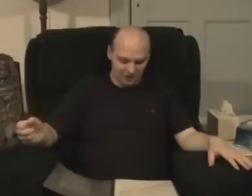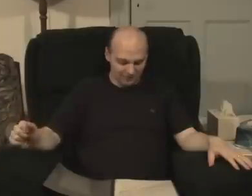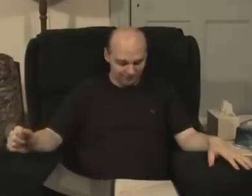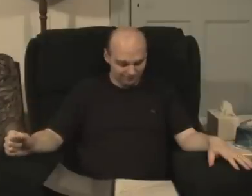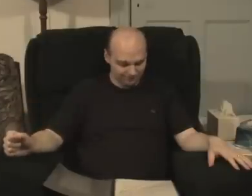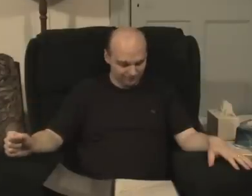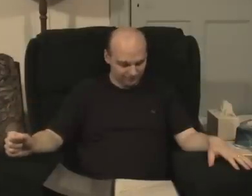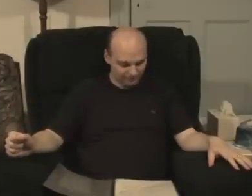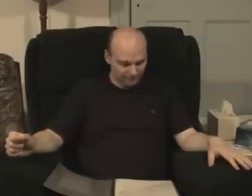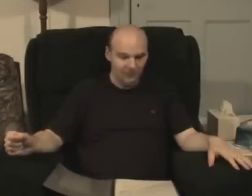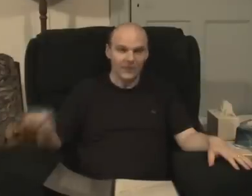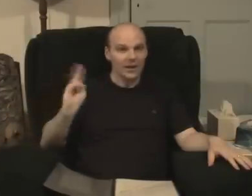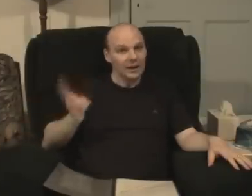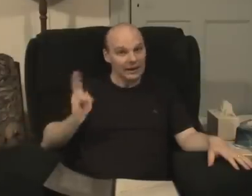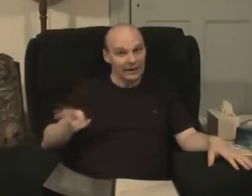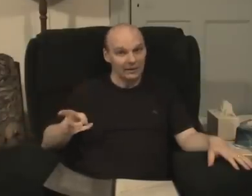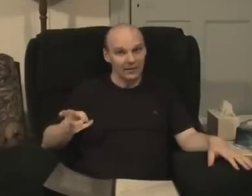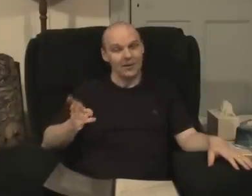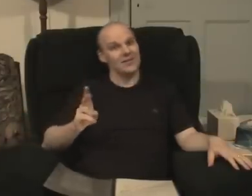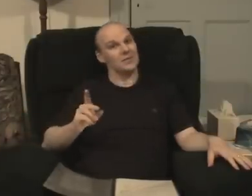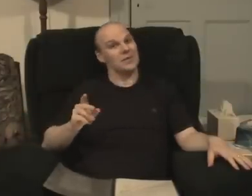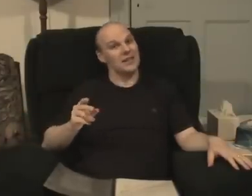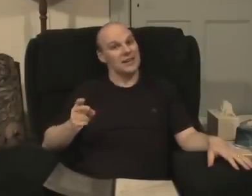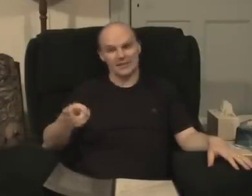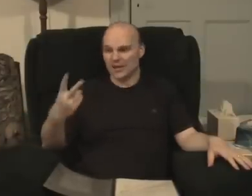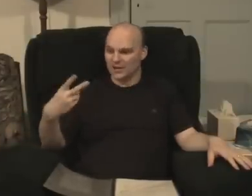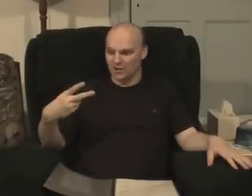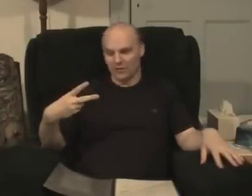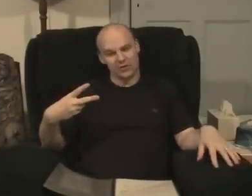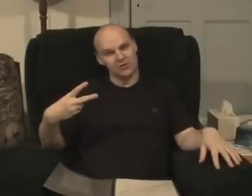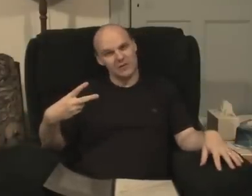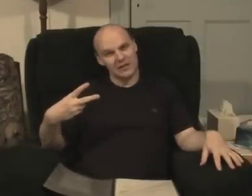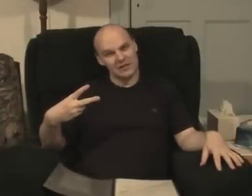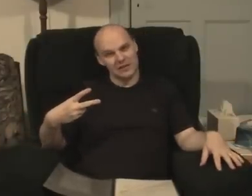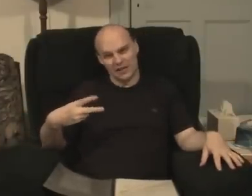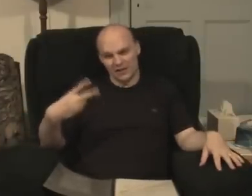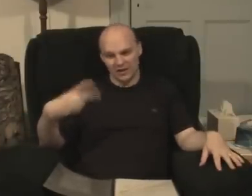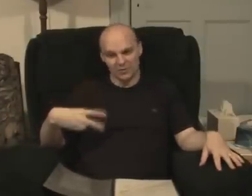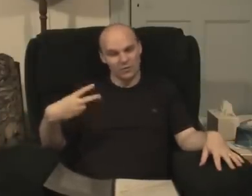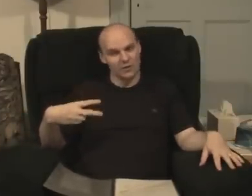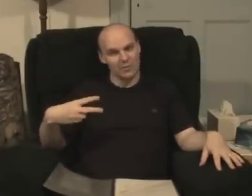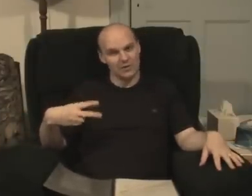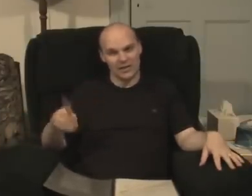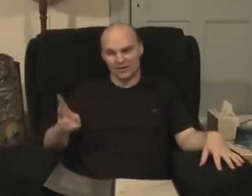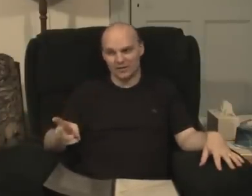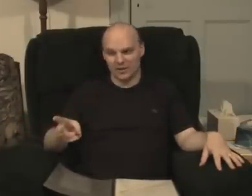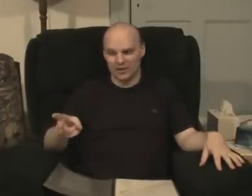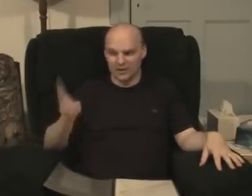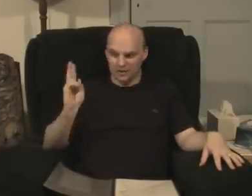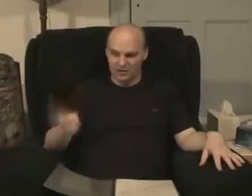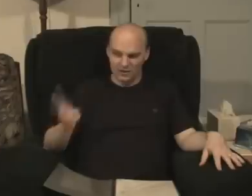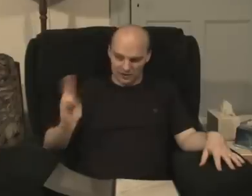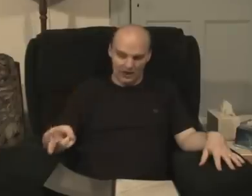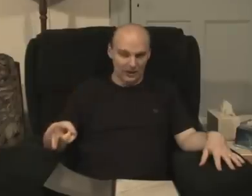thing. Again, this is where the again is. So I've got two fingers and quivering up and down again.